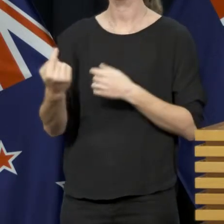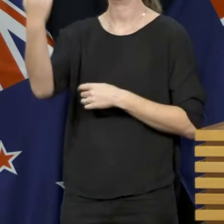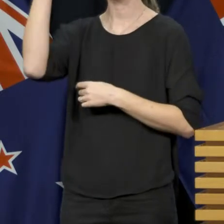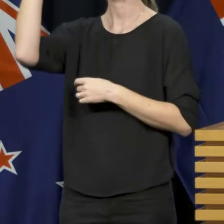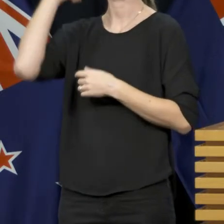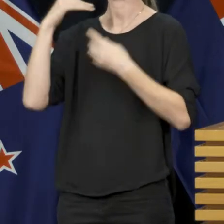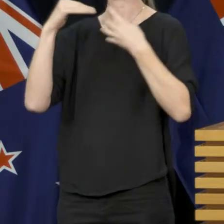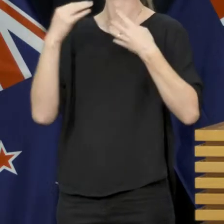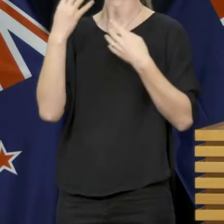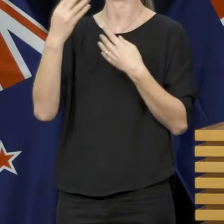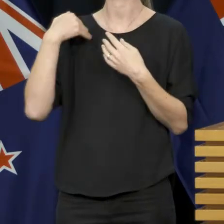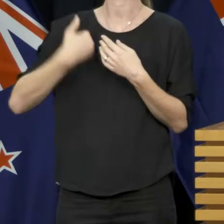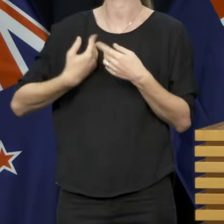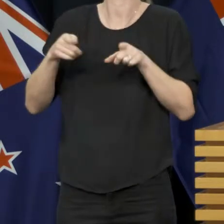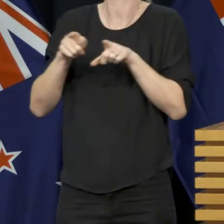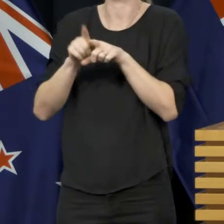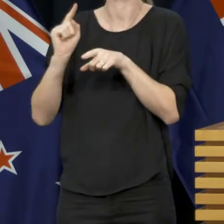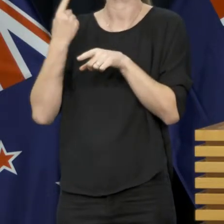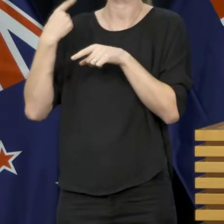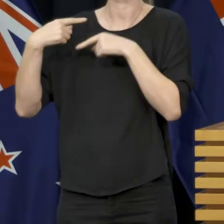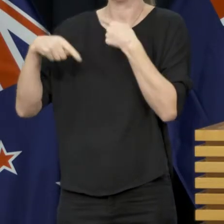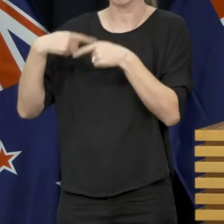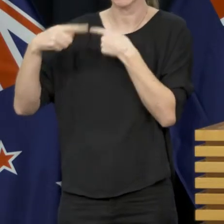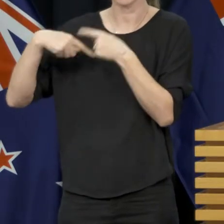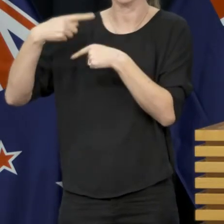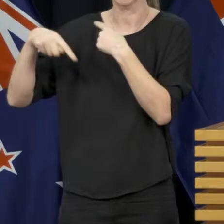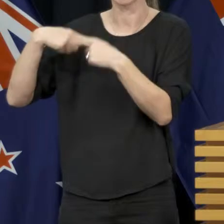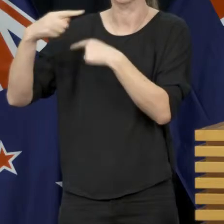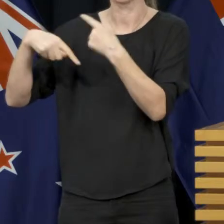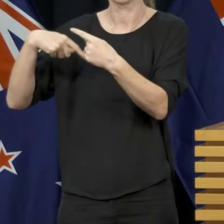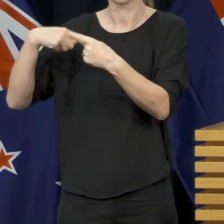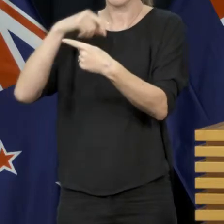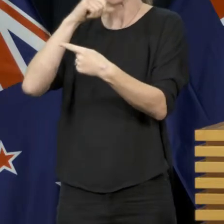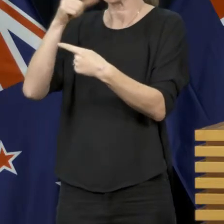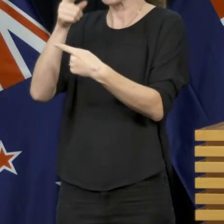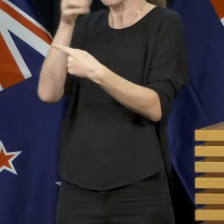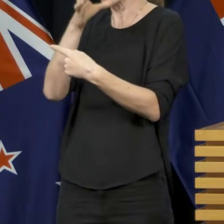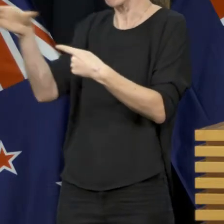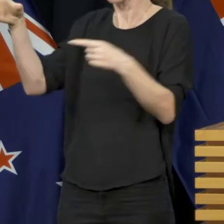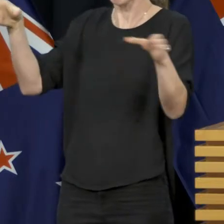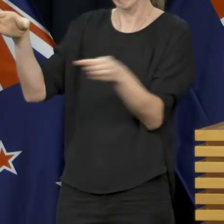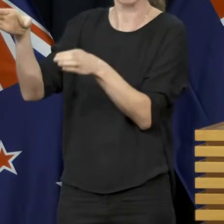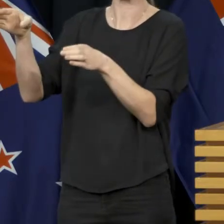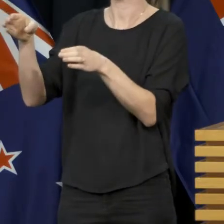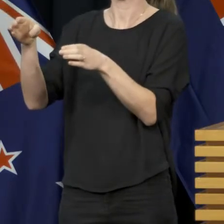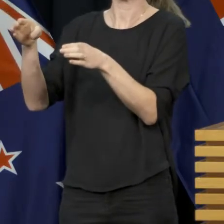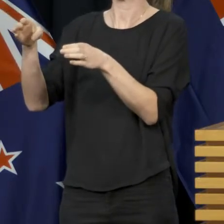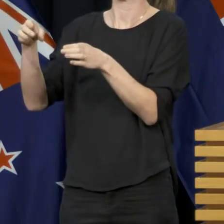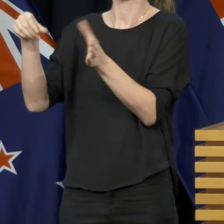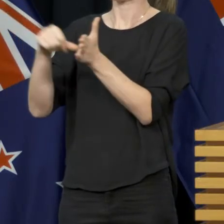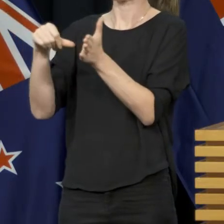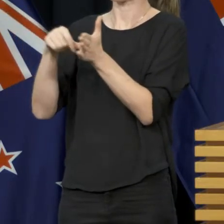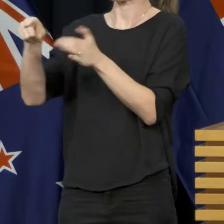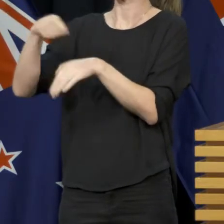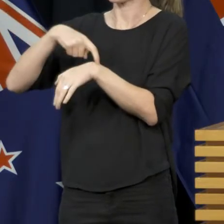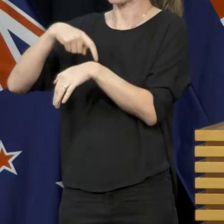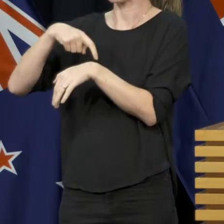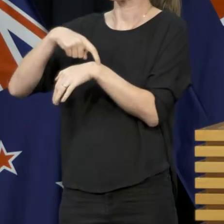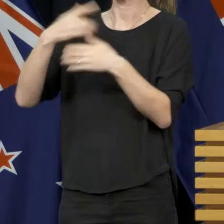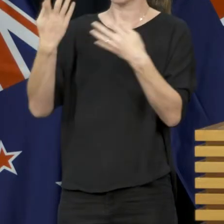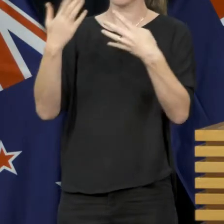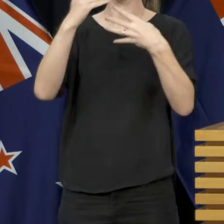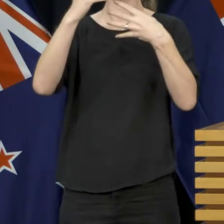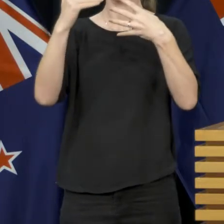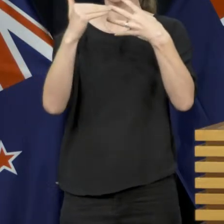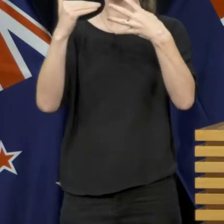in the level 4 time, when we were in really the height of the pandemic, continuity was important. We've come out of that phase. We